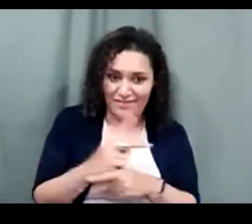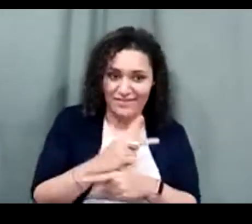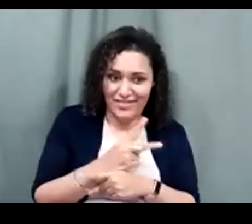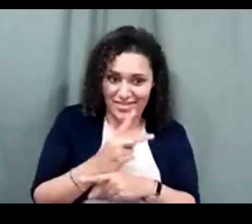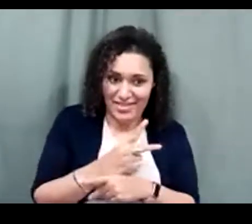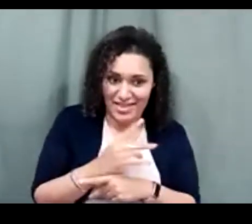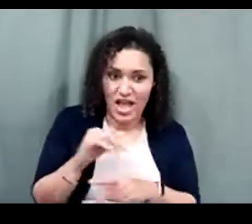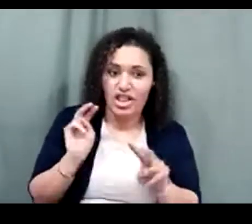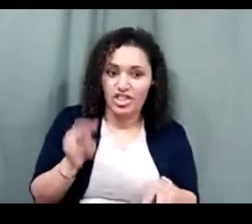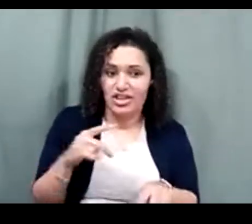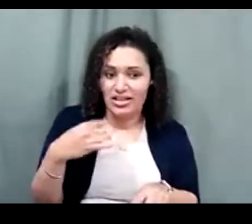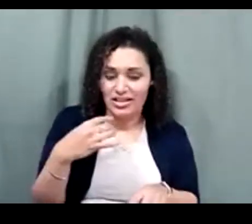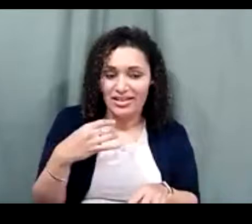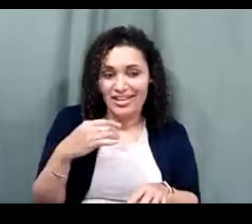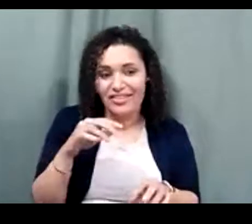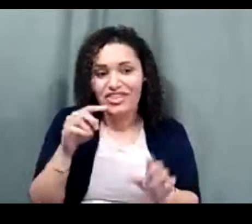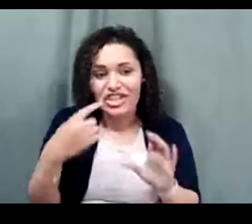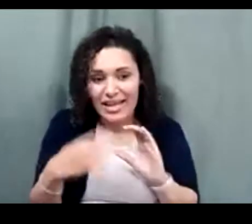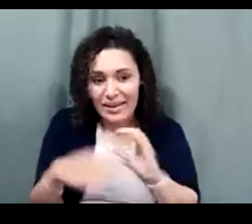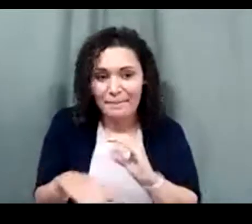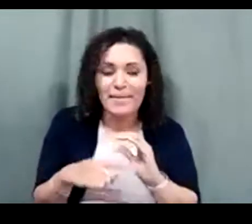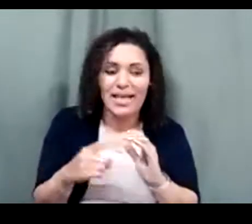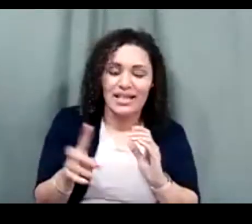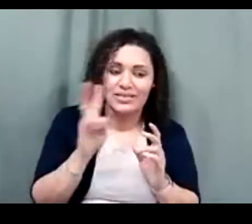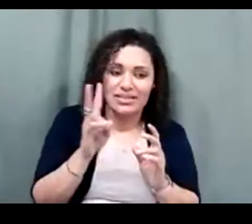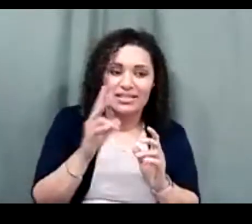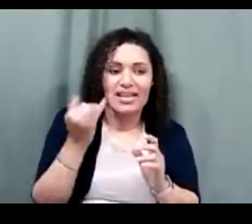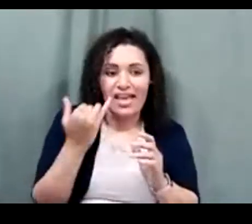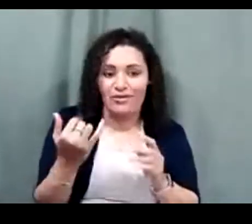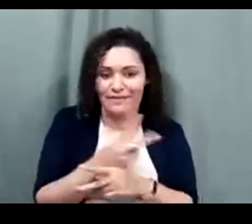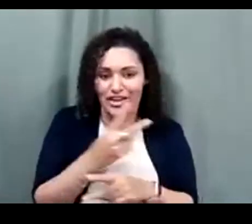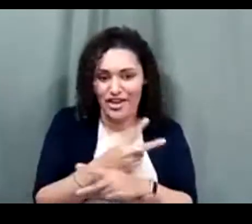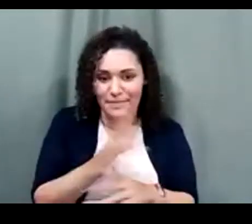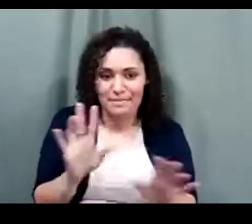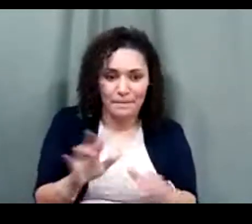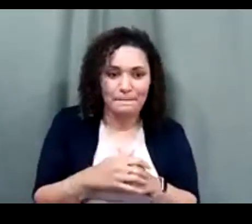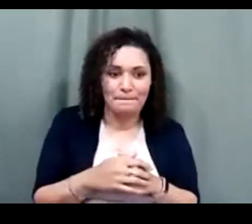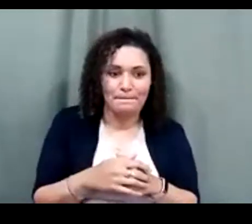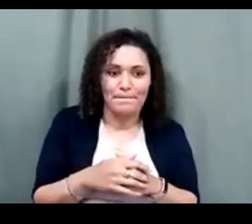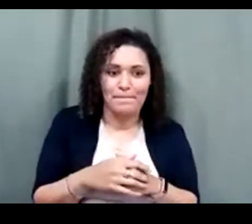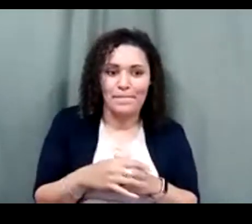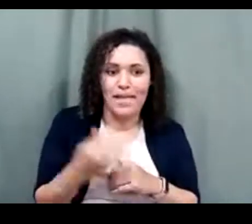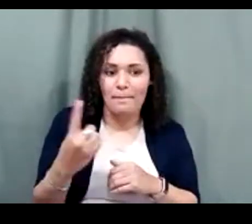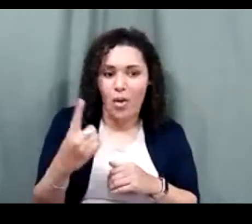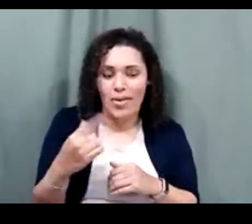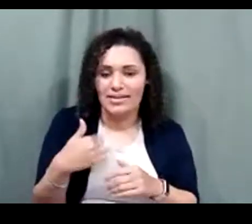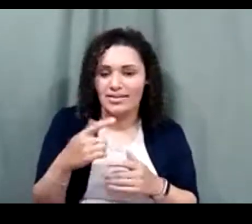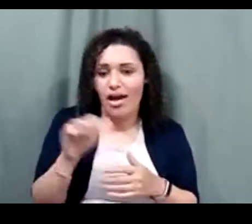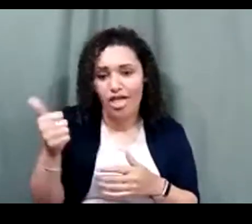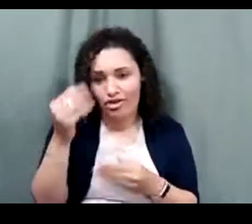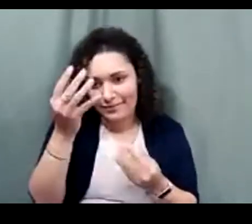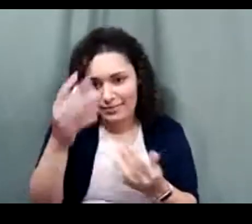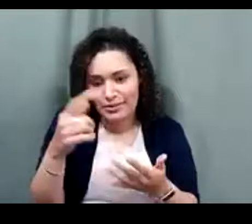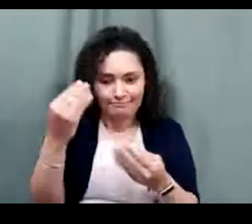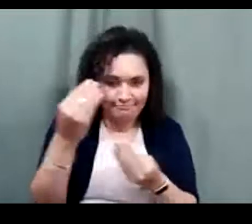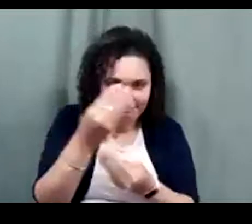watch your email, I guess. We'll try to get out if we come up with anything. And I'm always logistics girl, so I've got a few